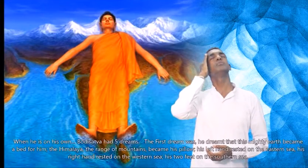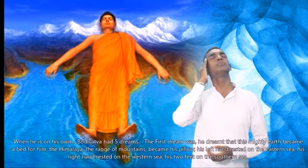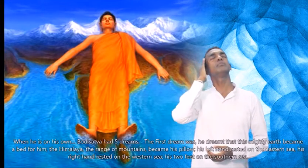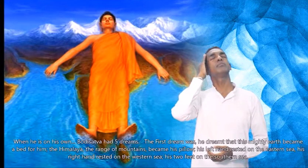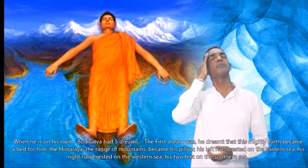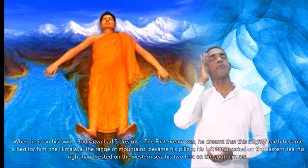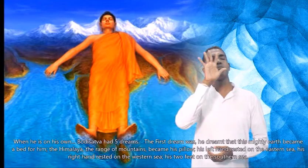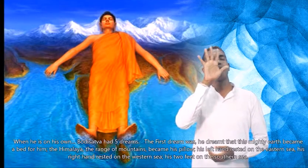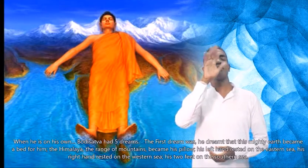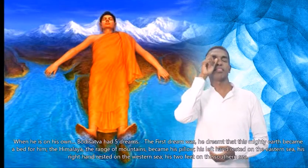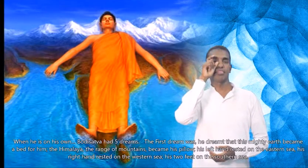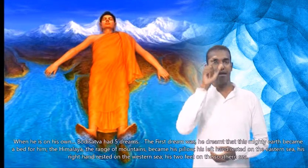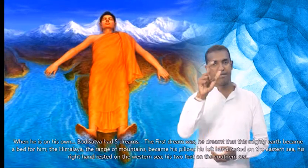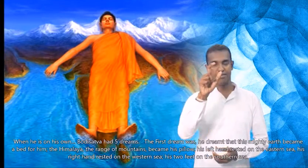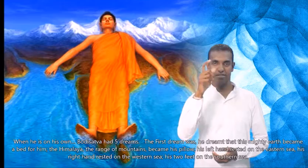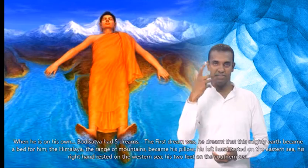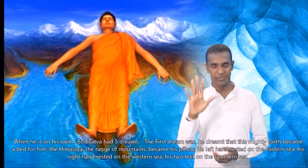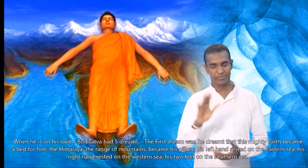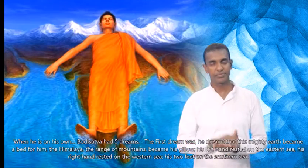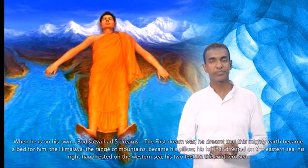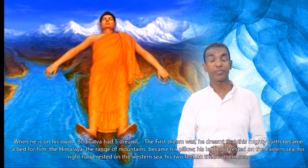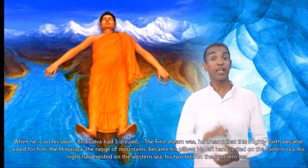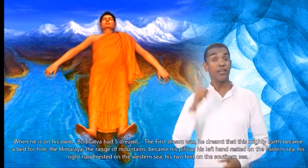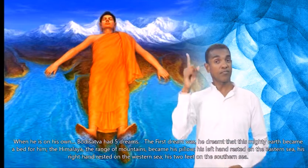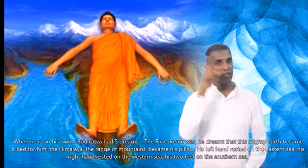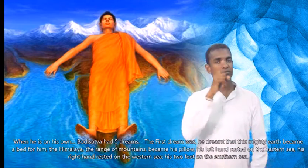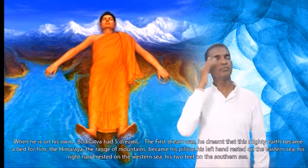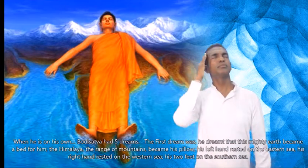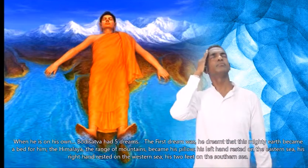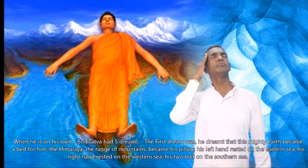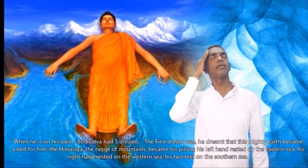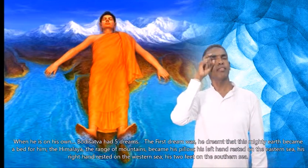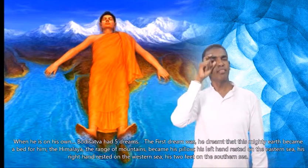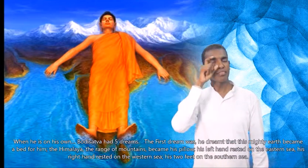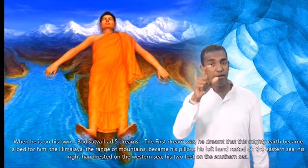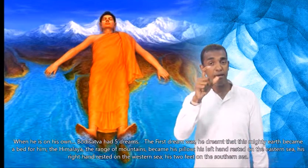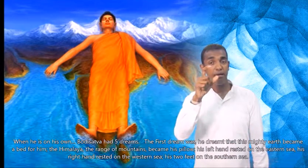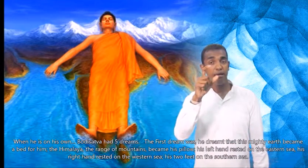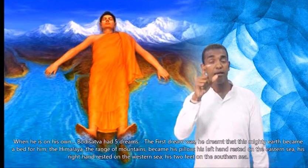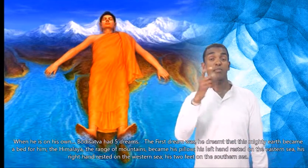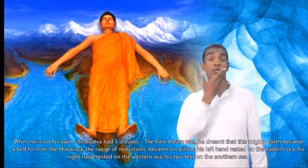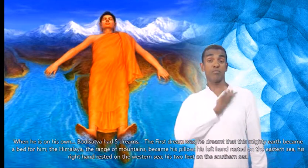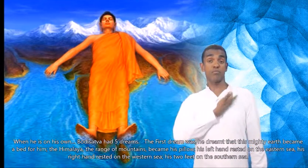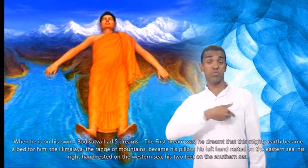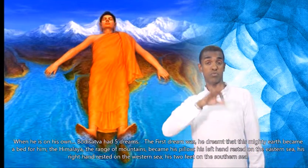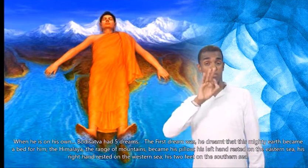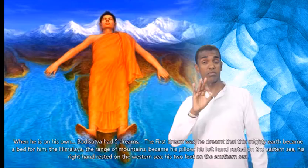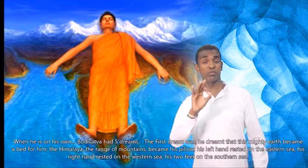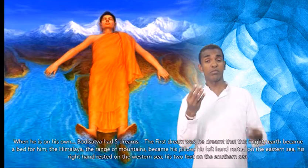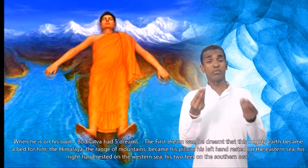When he is on his own, Bodhisattva had 5 dreams. The first dream was he dreamed that this